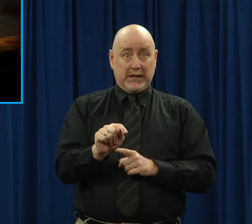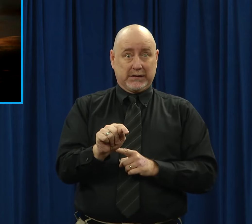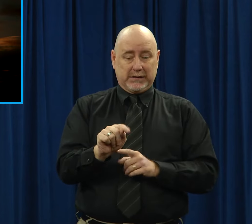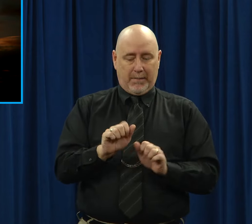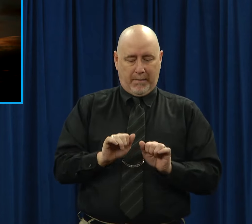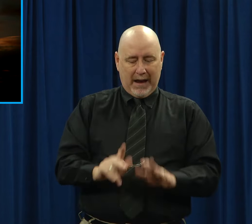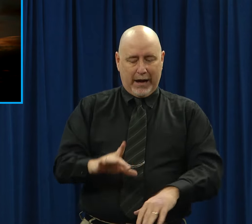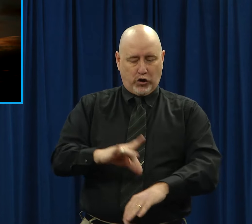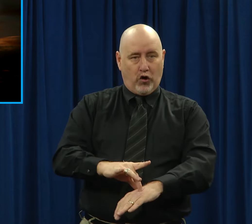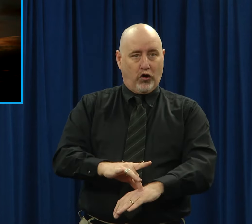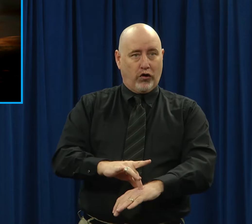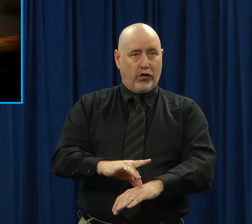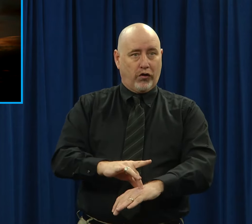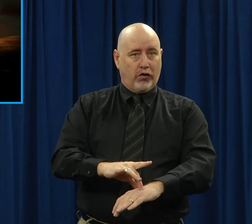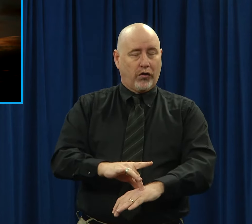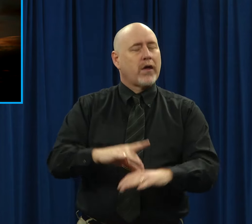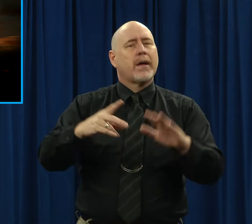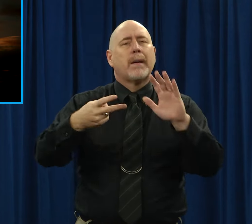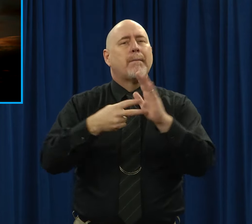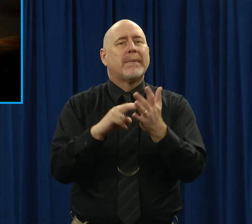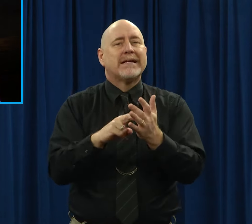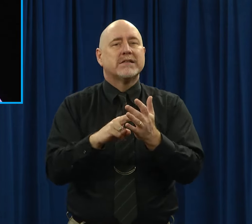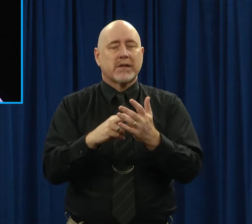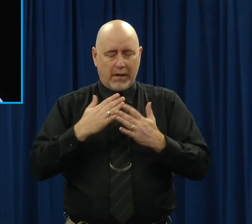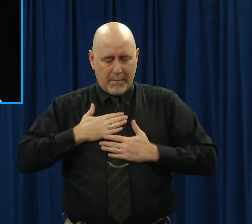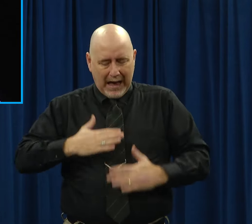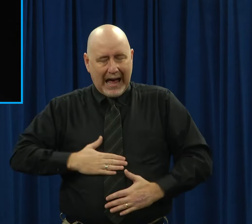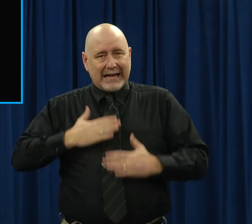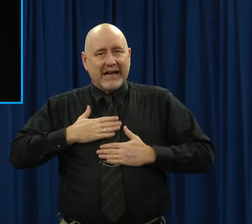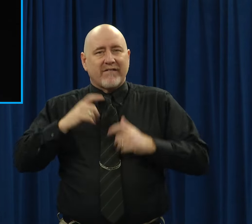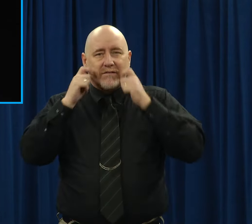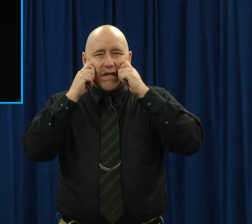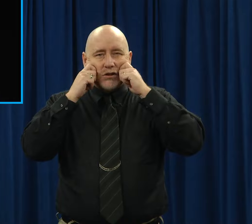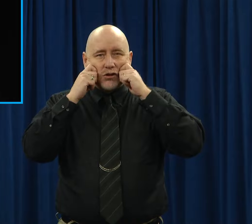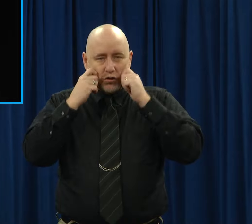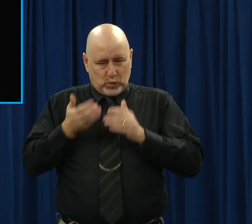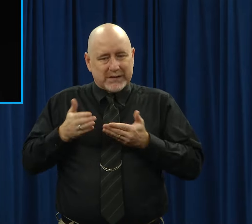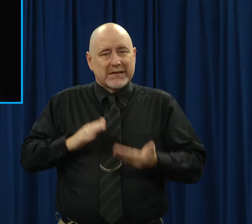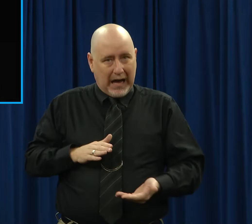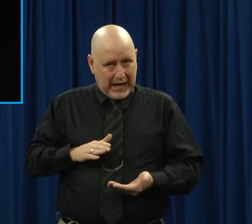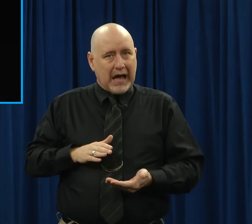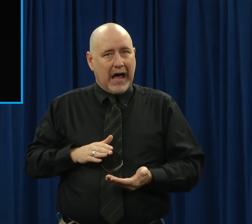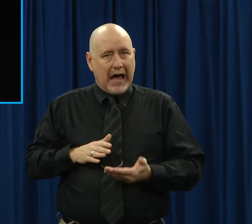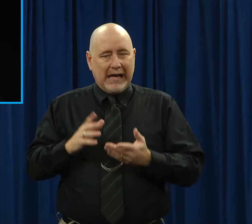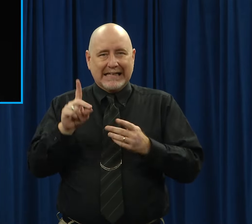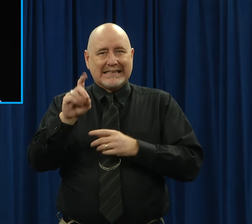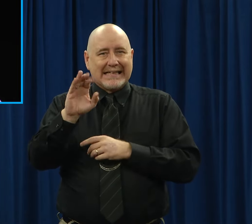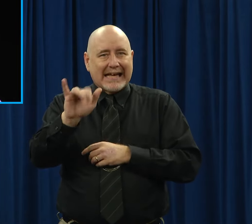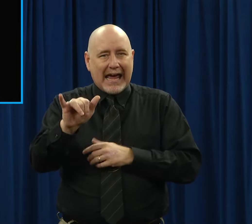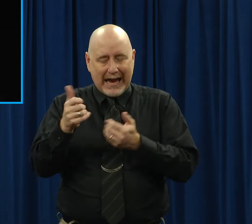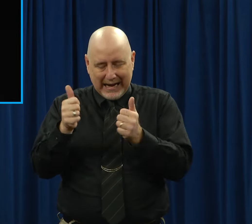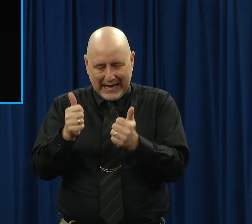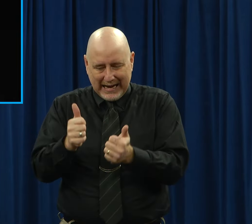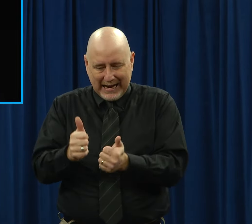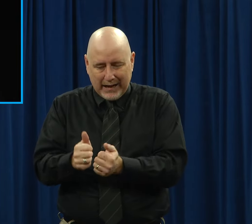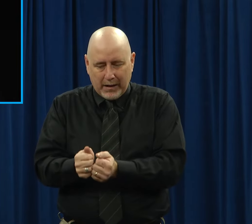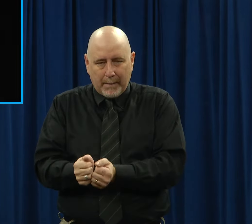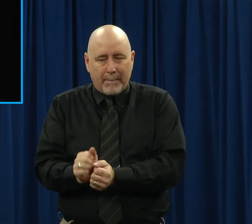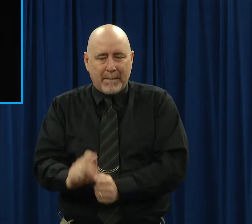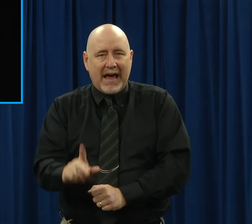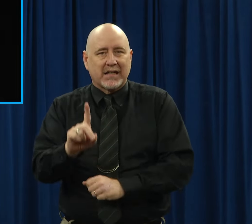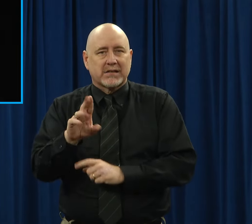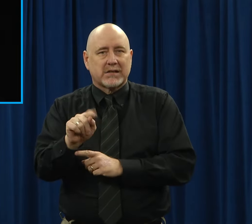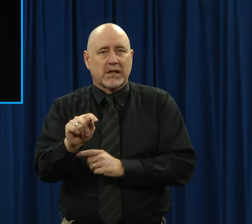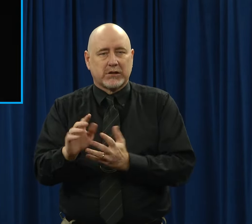then the dust will return to the earth as it was. That is, the corruptible body is going to die, it's going to decay, it's going